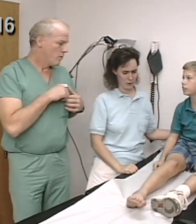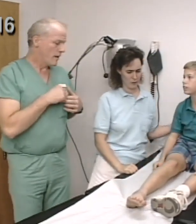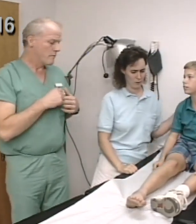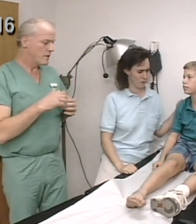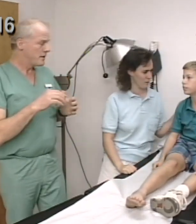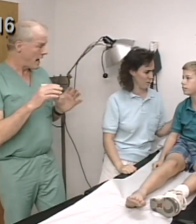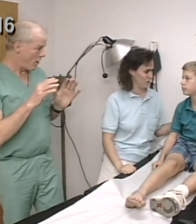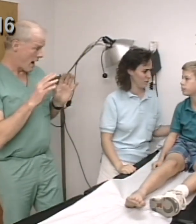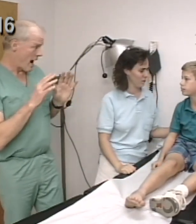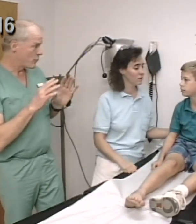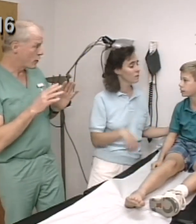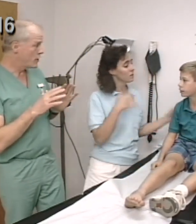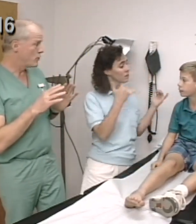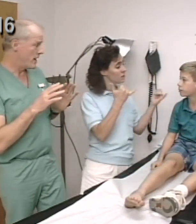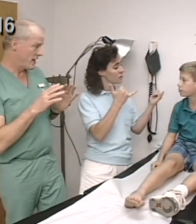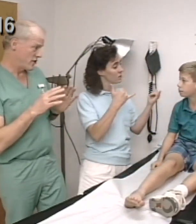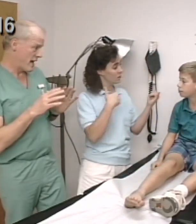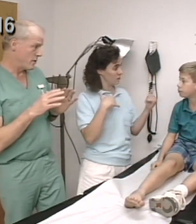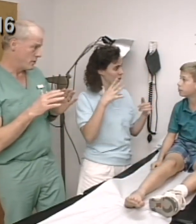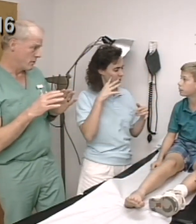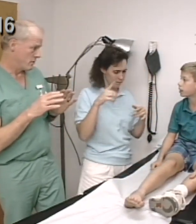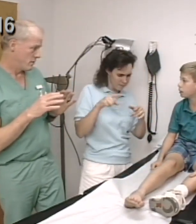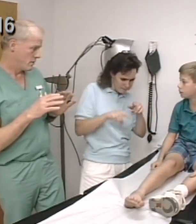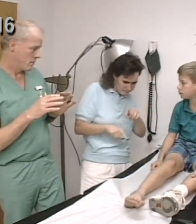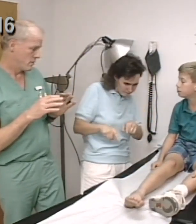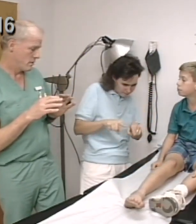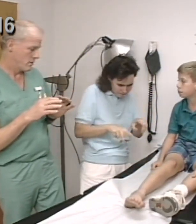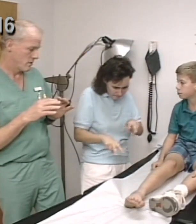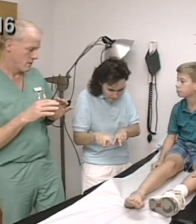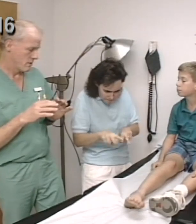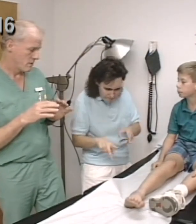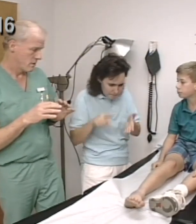Well, now I'm going to examine you.